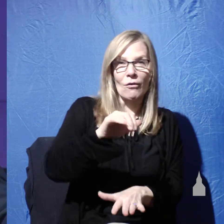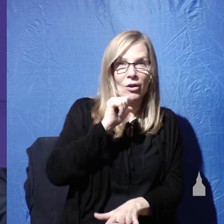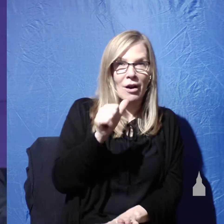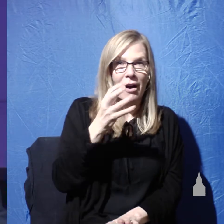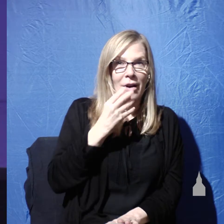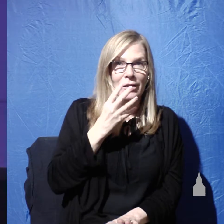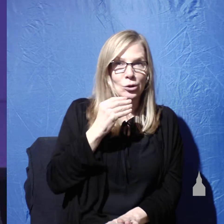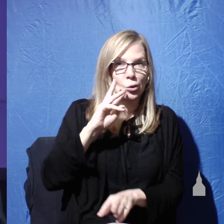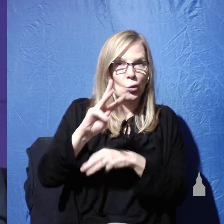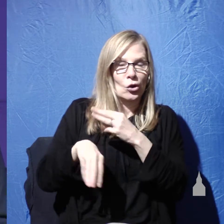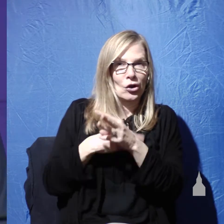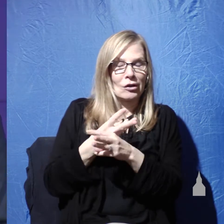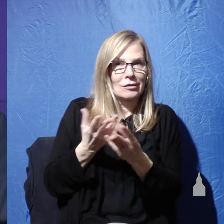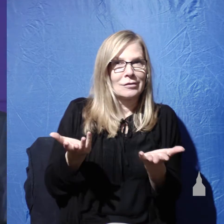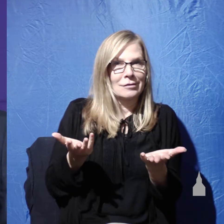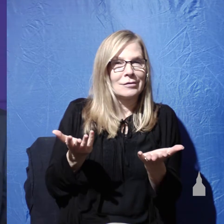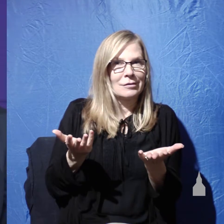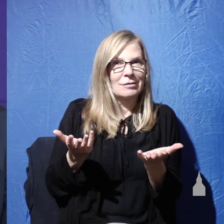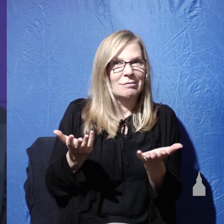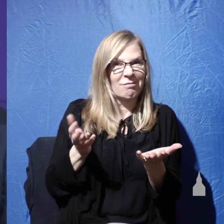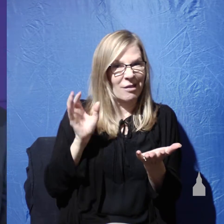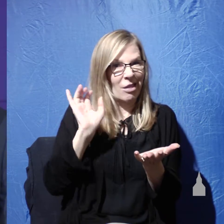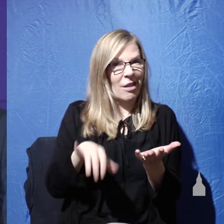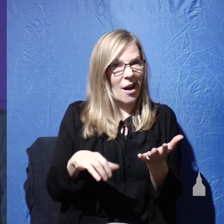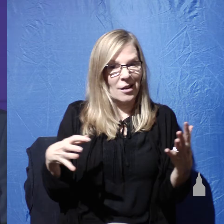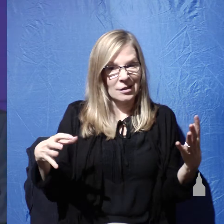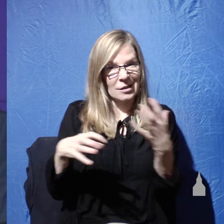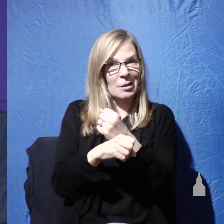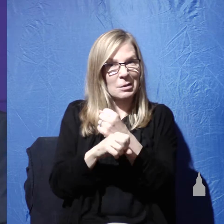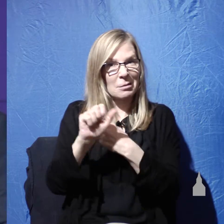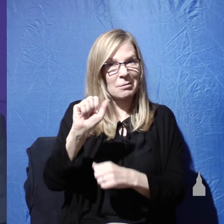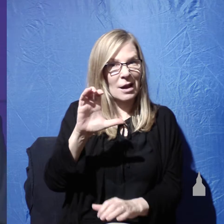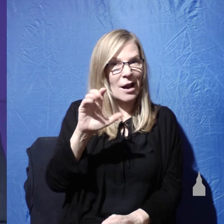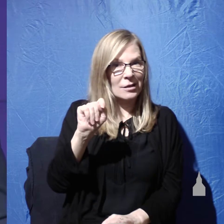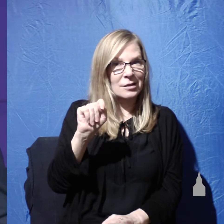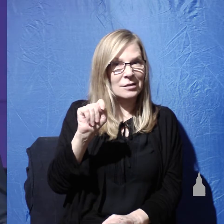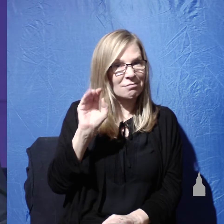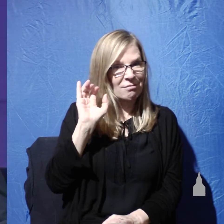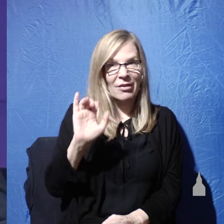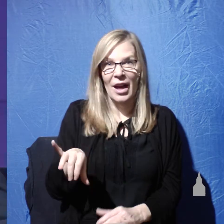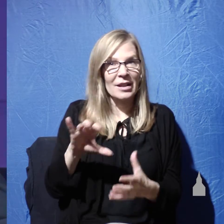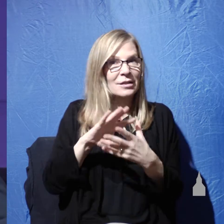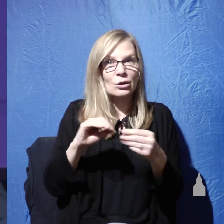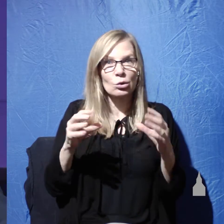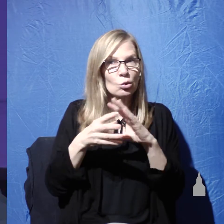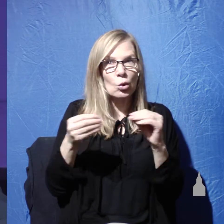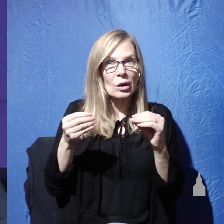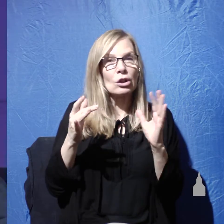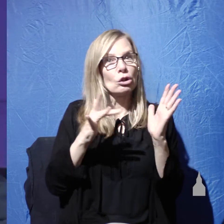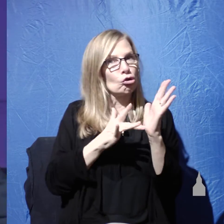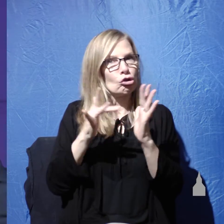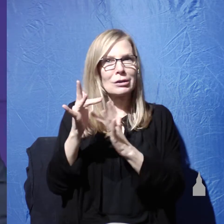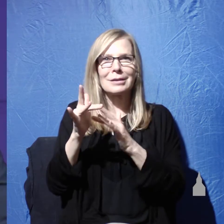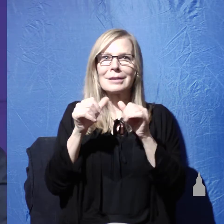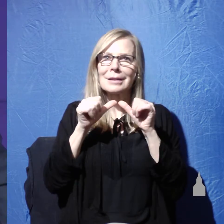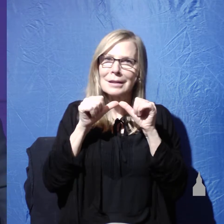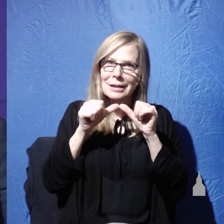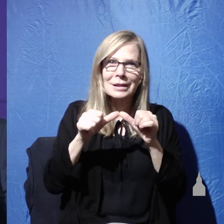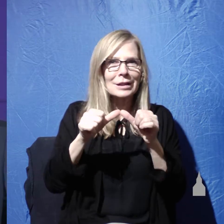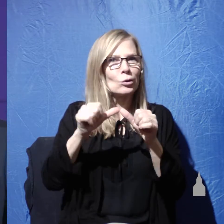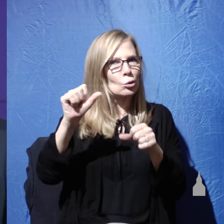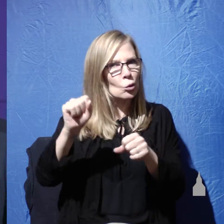world? Folks, that really sums up the book of Acts. It is the story of what Jesus continued to